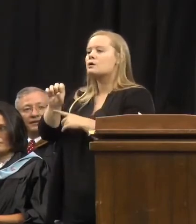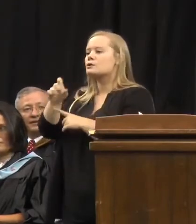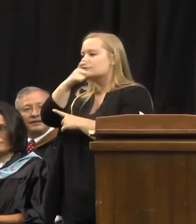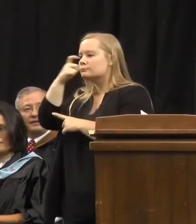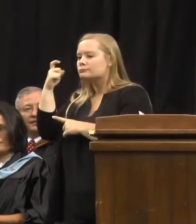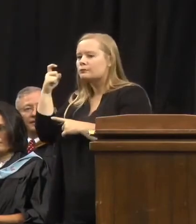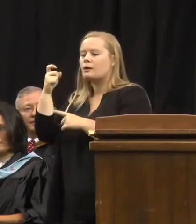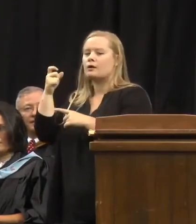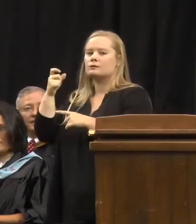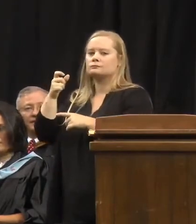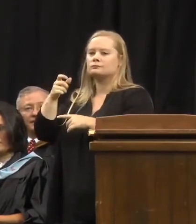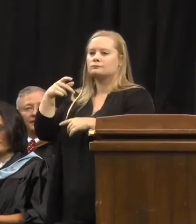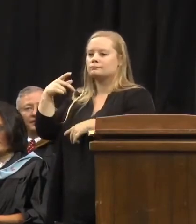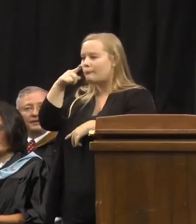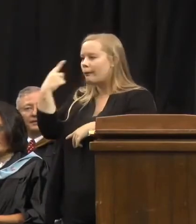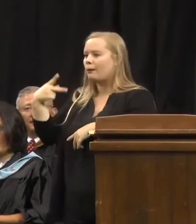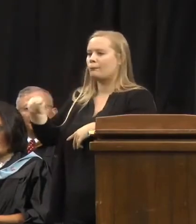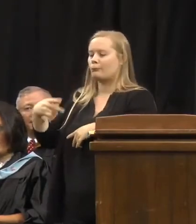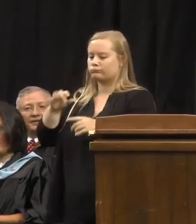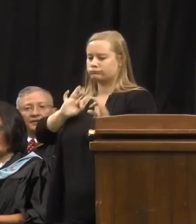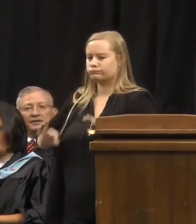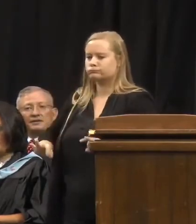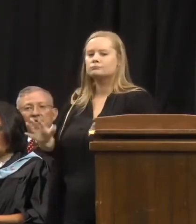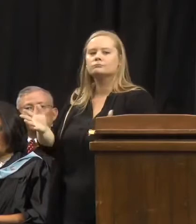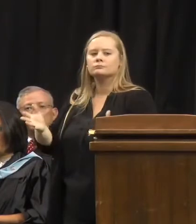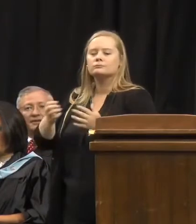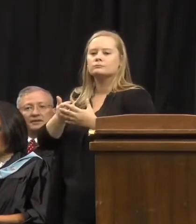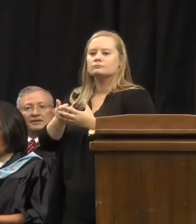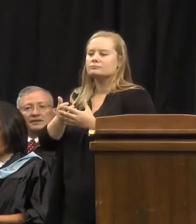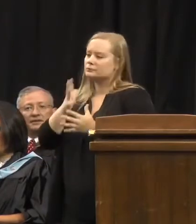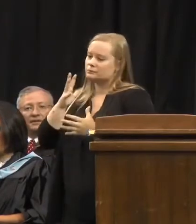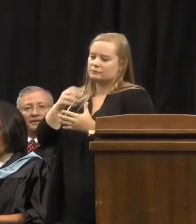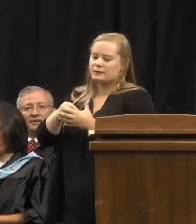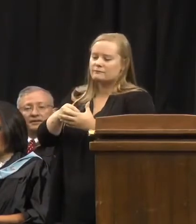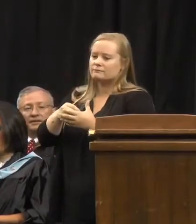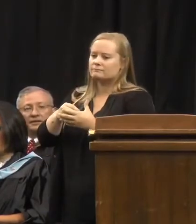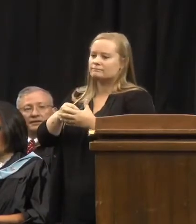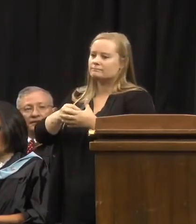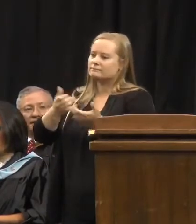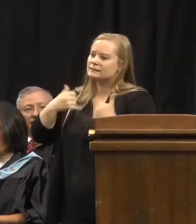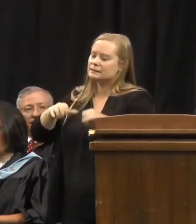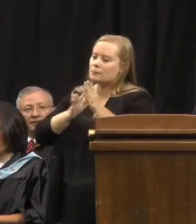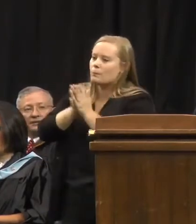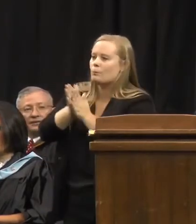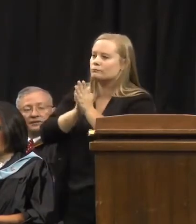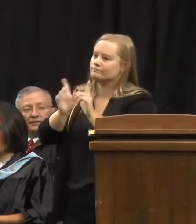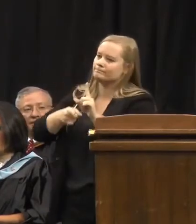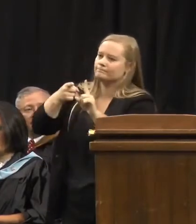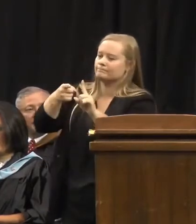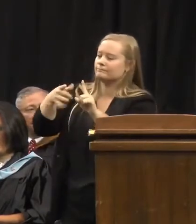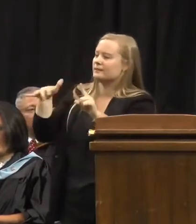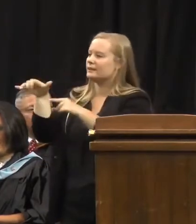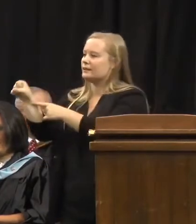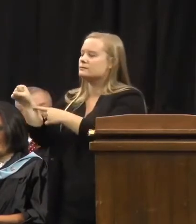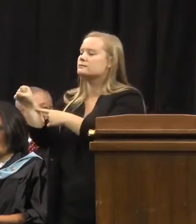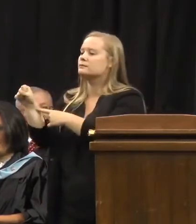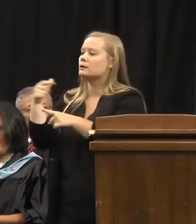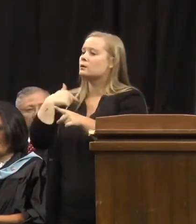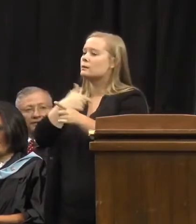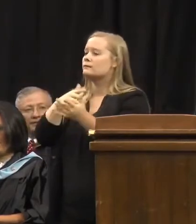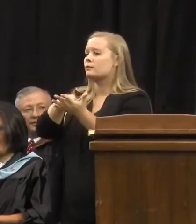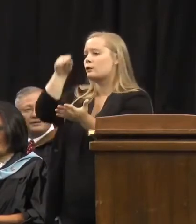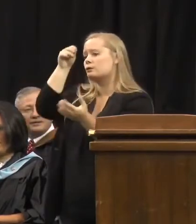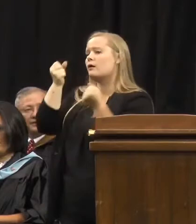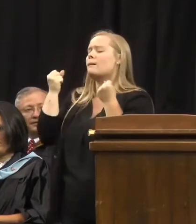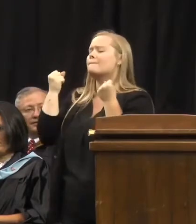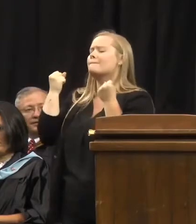you're going to come out because you've been in the arena. Stay in the arena. Dare greatly. At the end of the day, yes, we've learned a